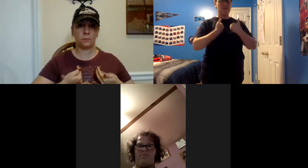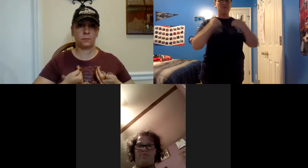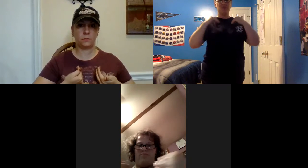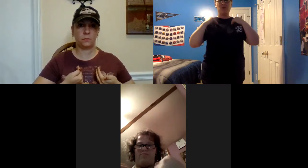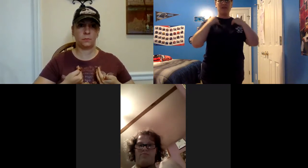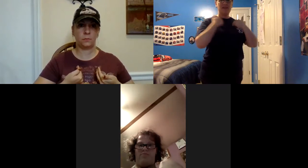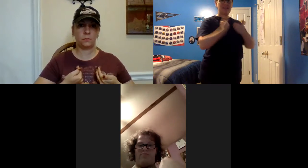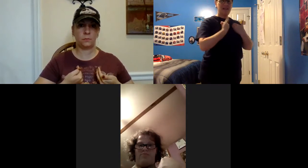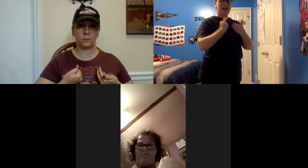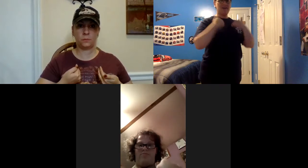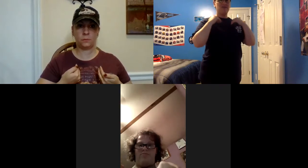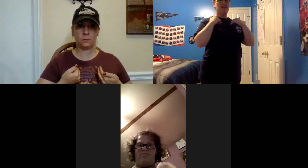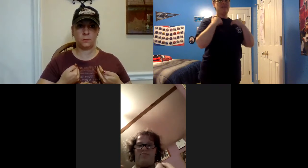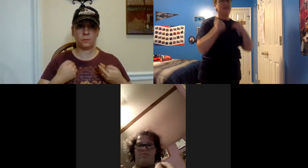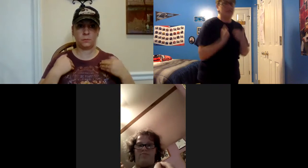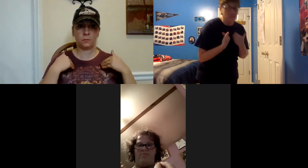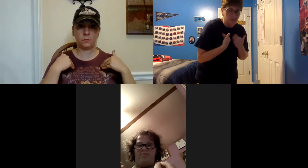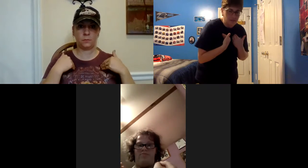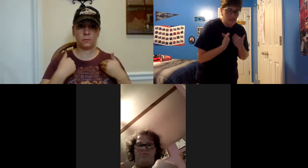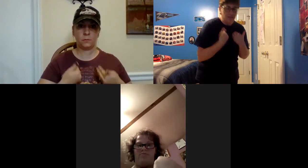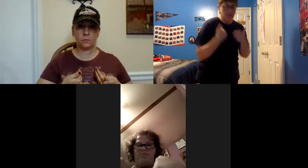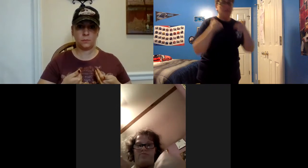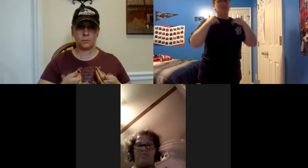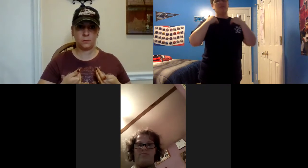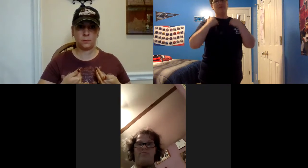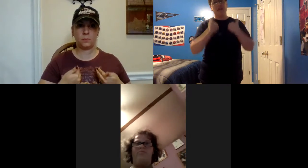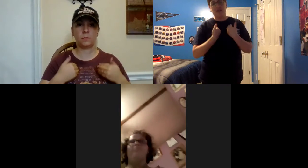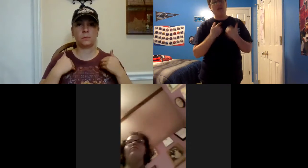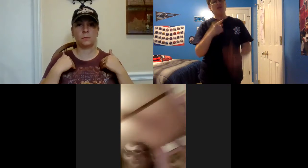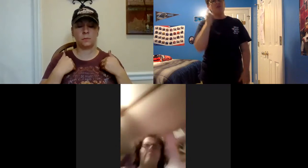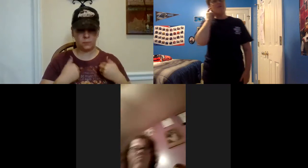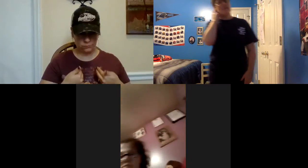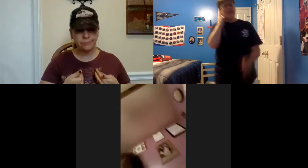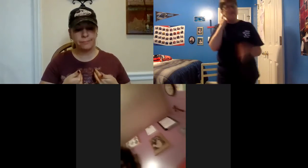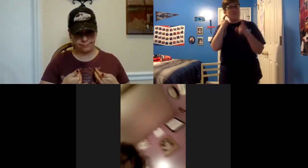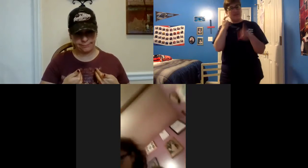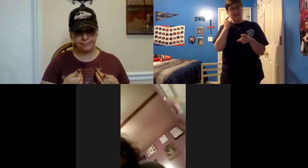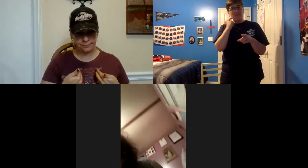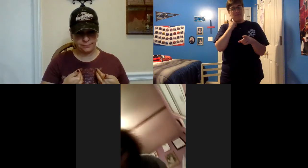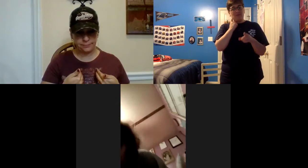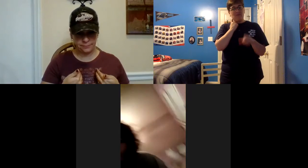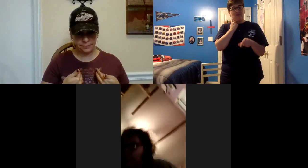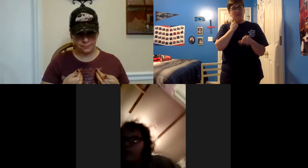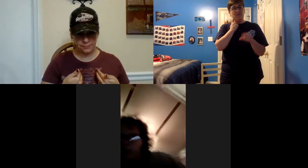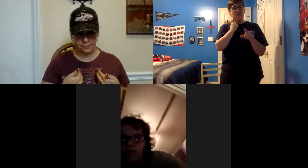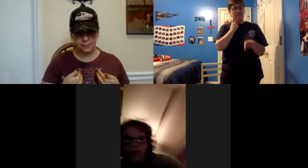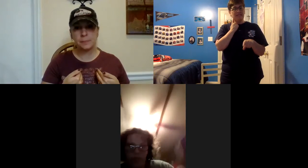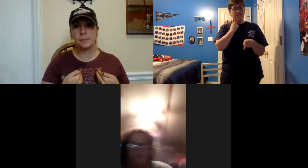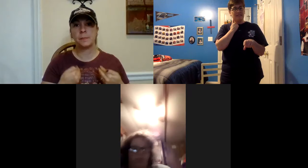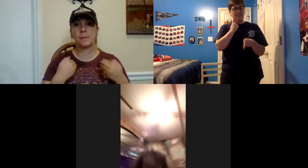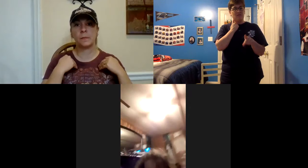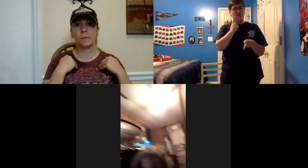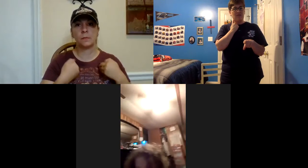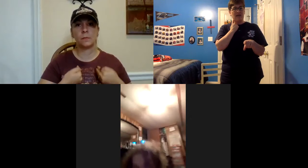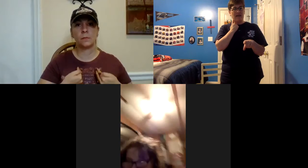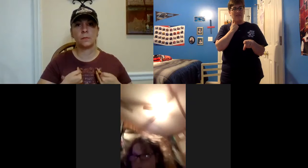because I remember showing tired and like, oh, I'm so tired. It may have been from those